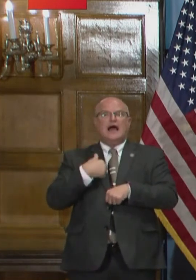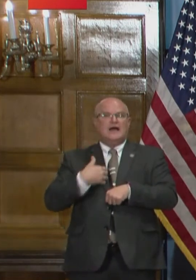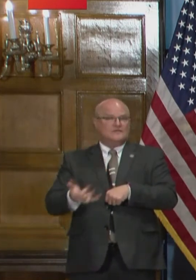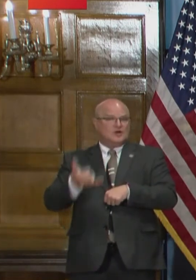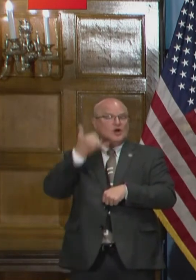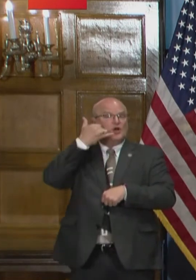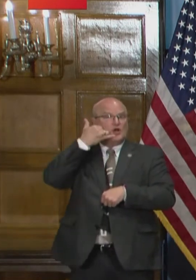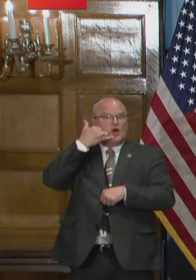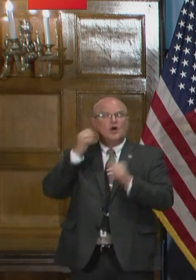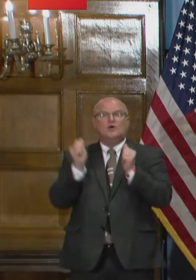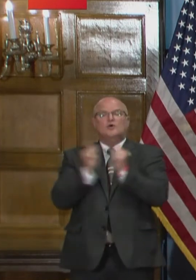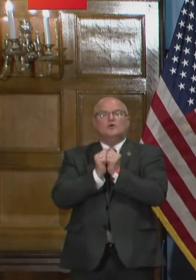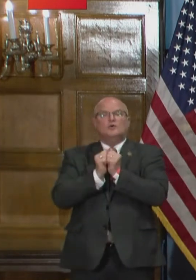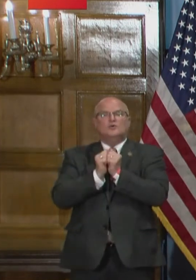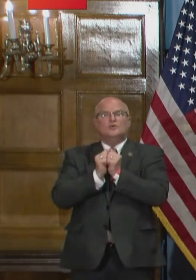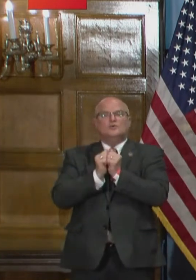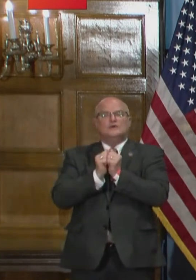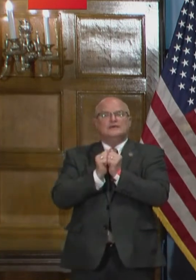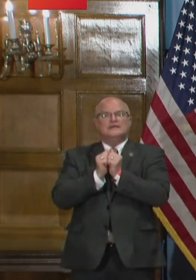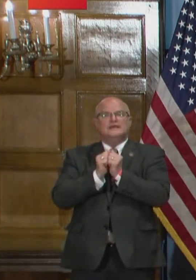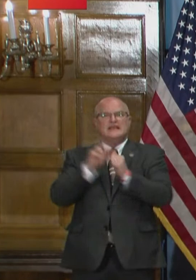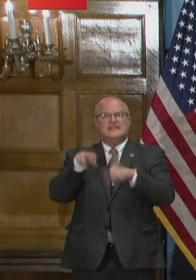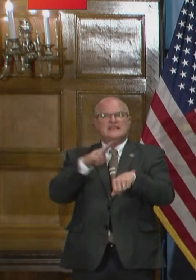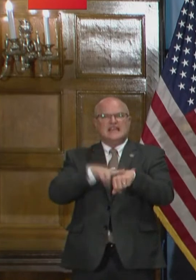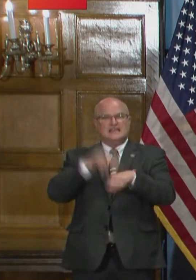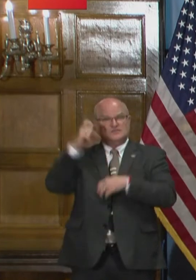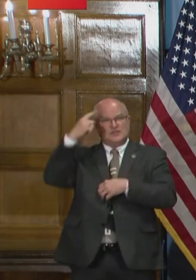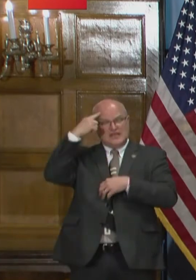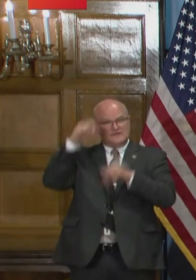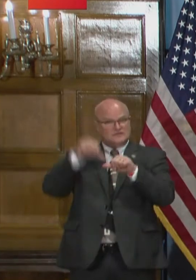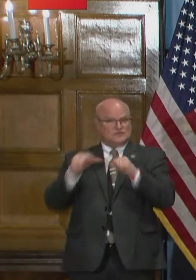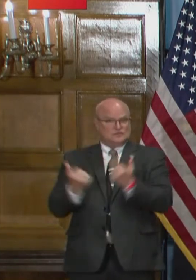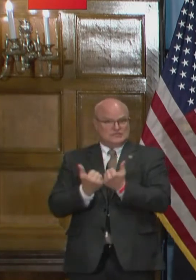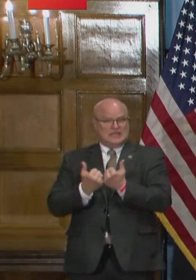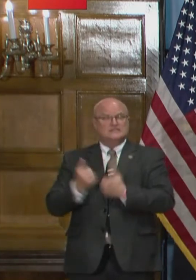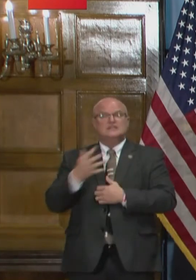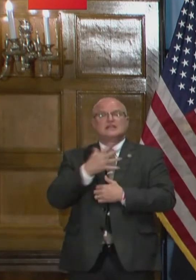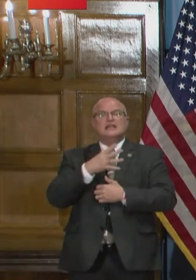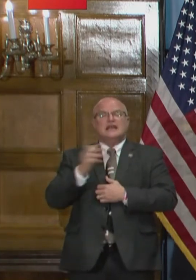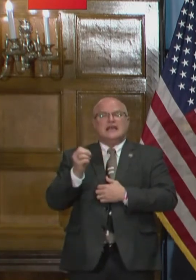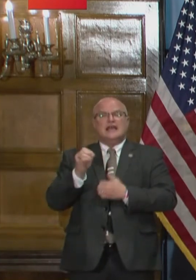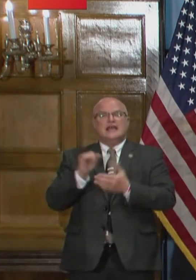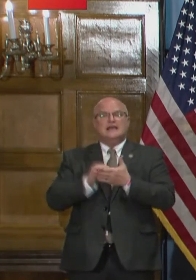call with the National Governors Association and